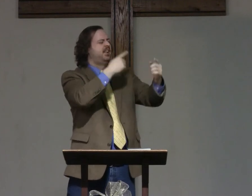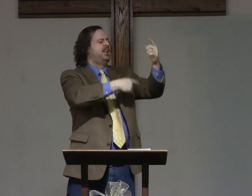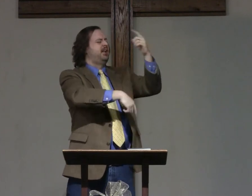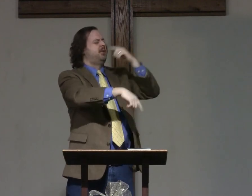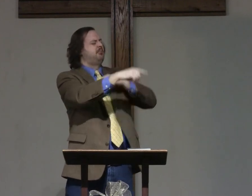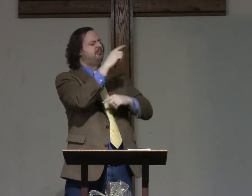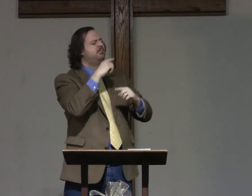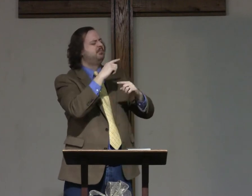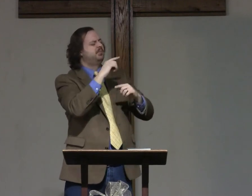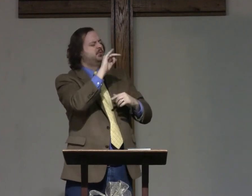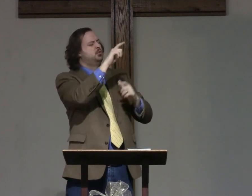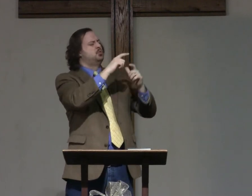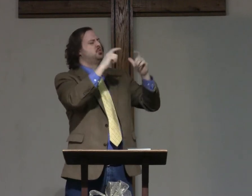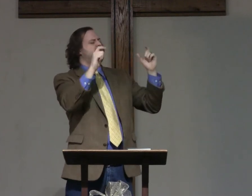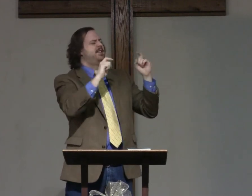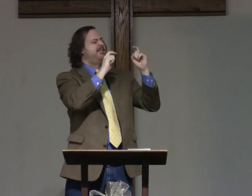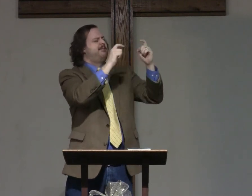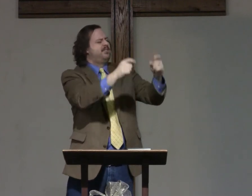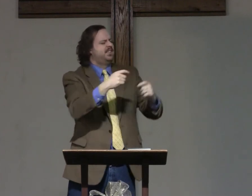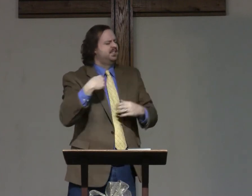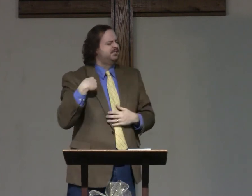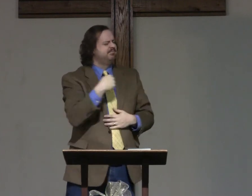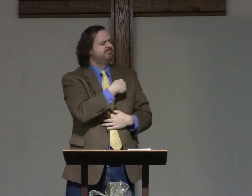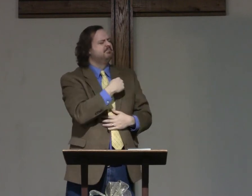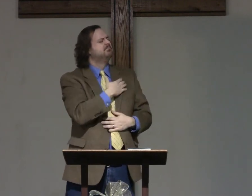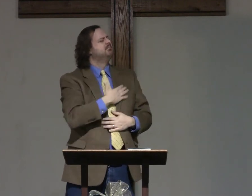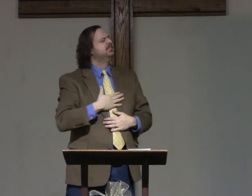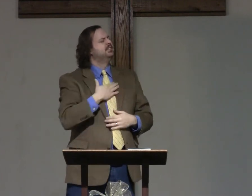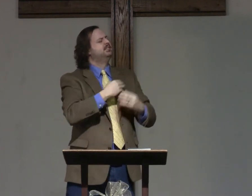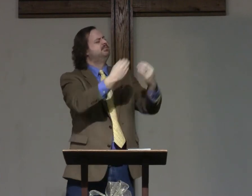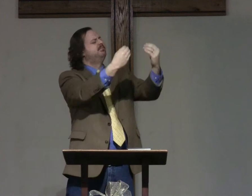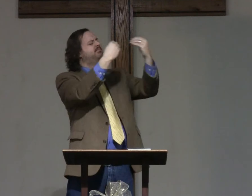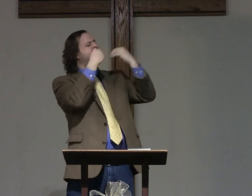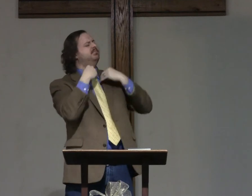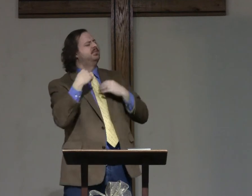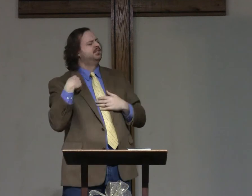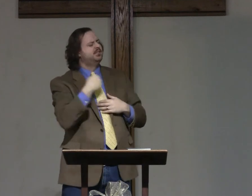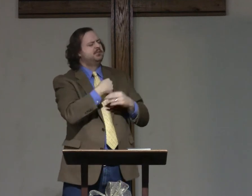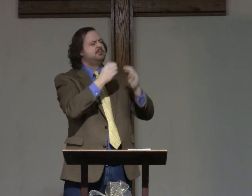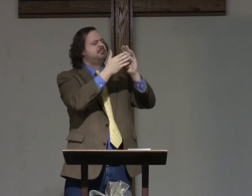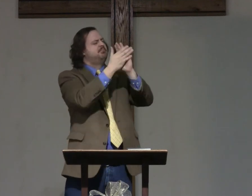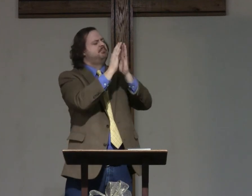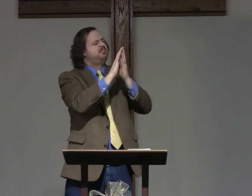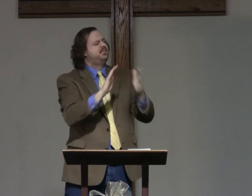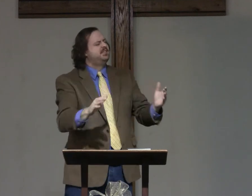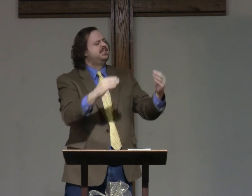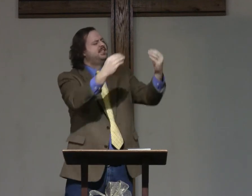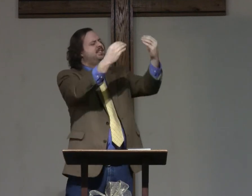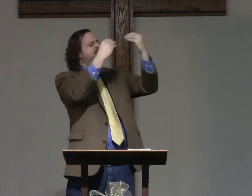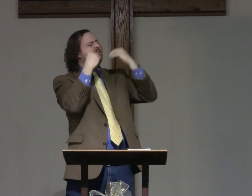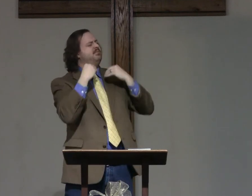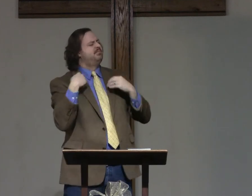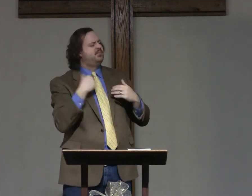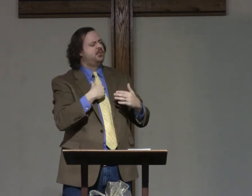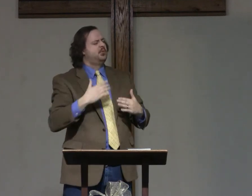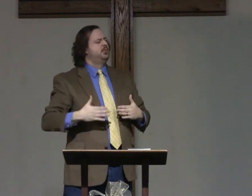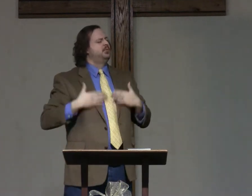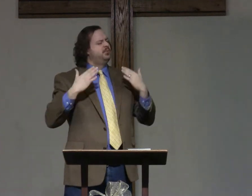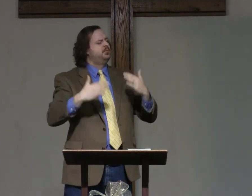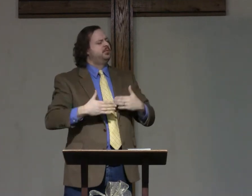Look forward to the coming great gift. So please give us peace,